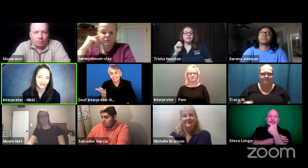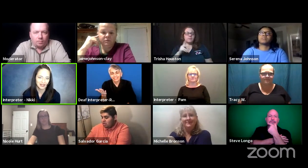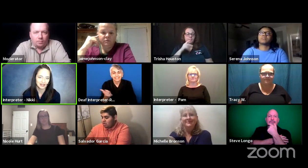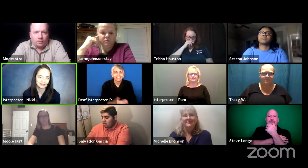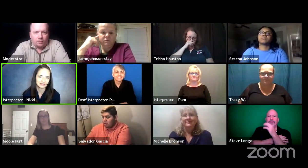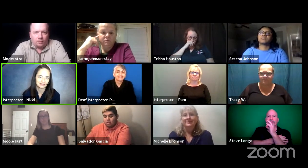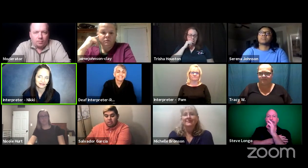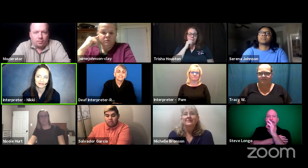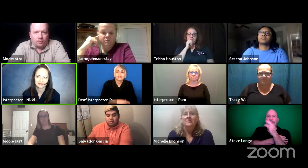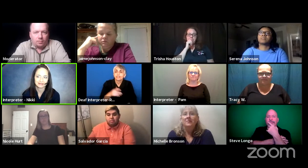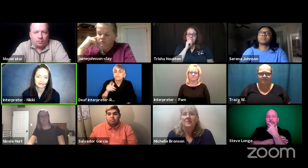Yeah.